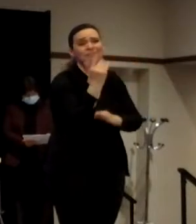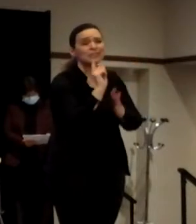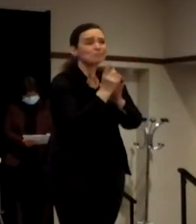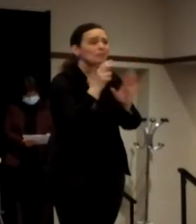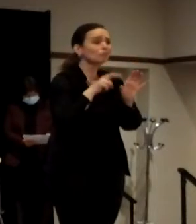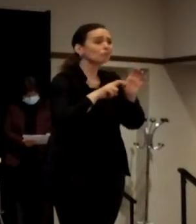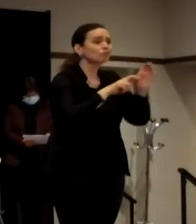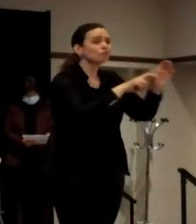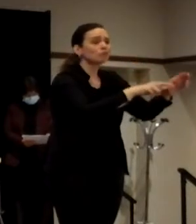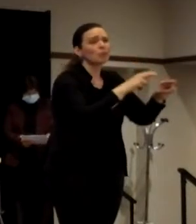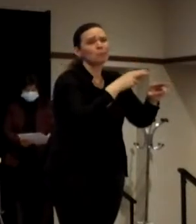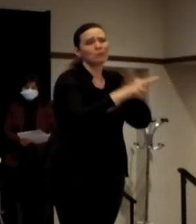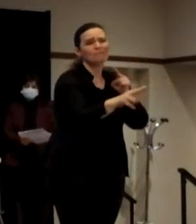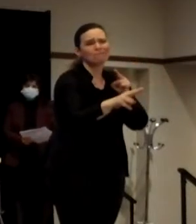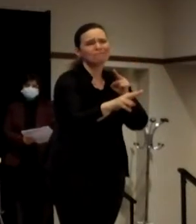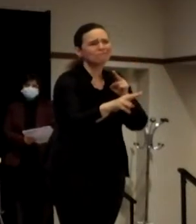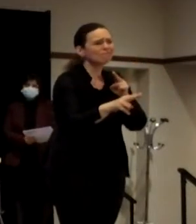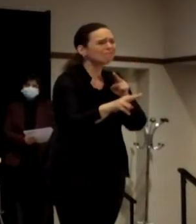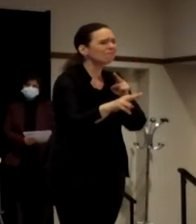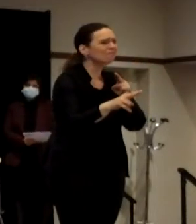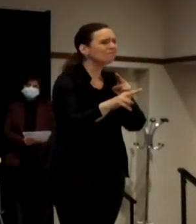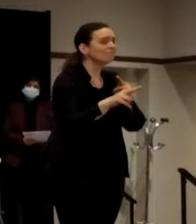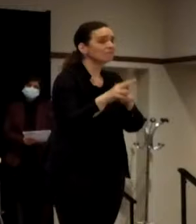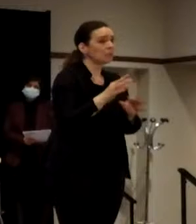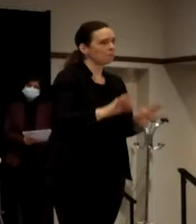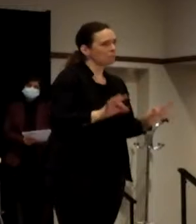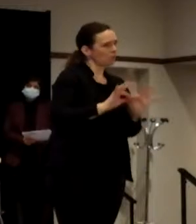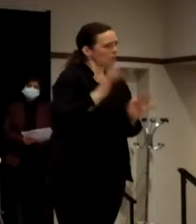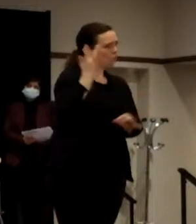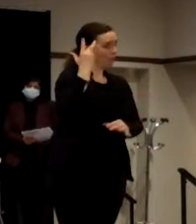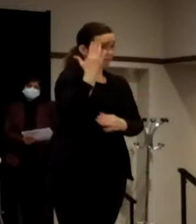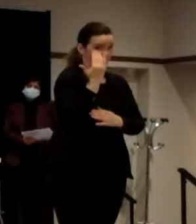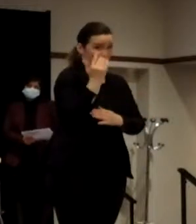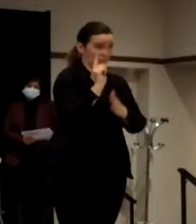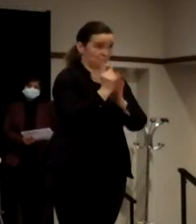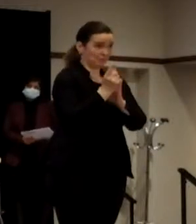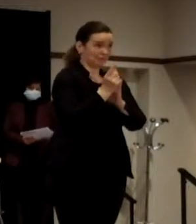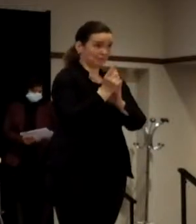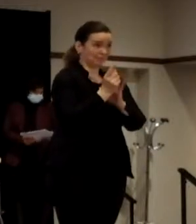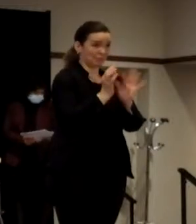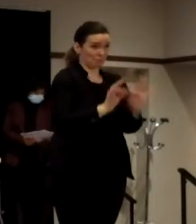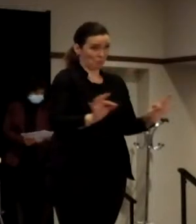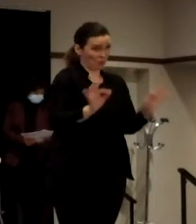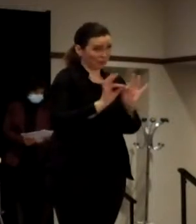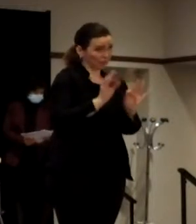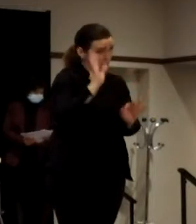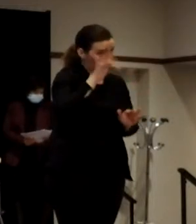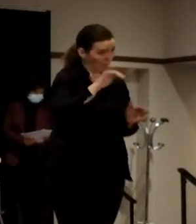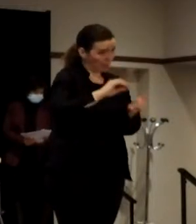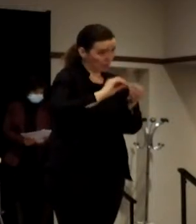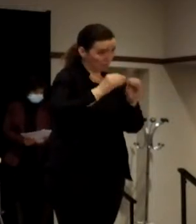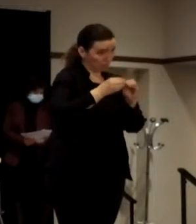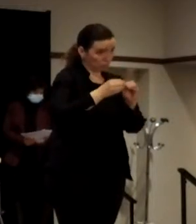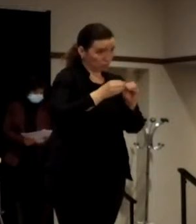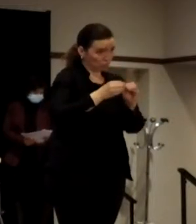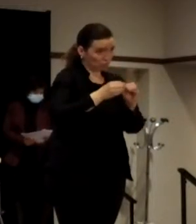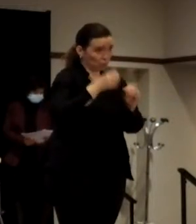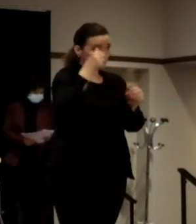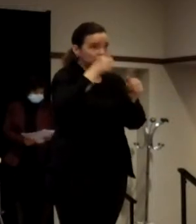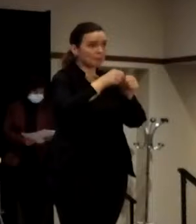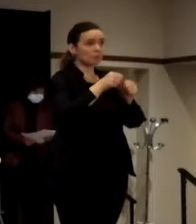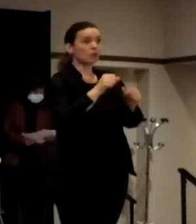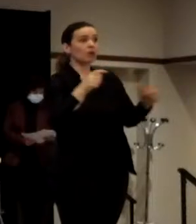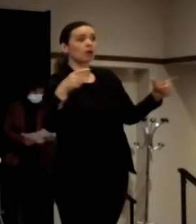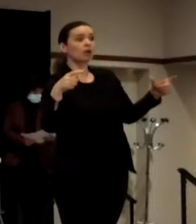is that significant? 15 minutes is significant because when it comes to quarantining, and so